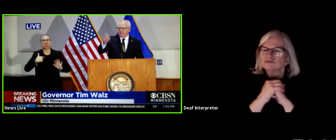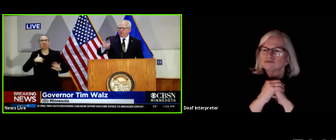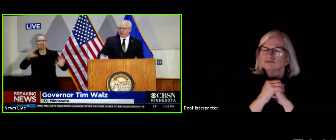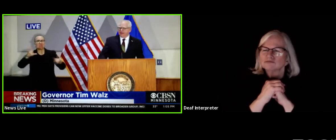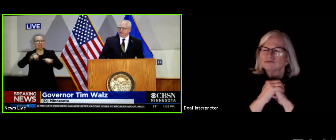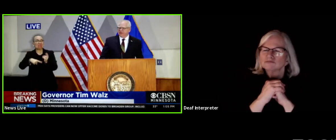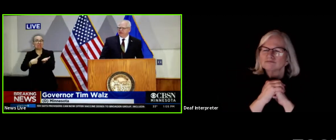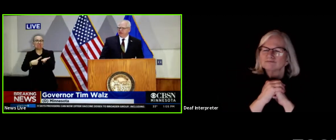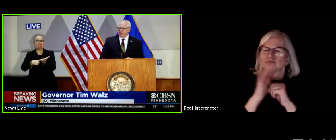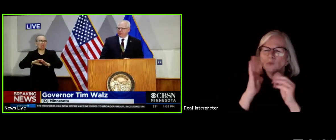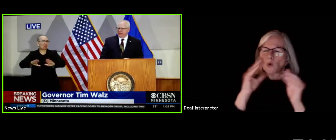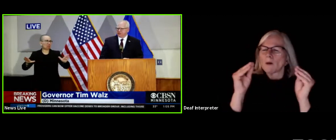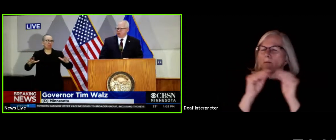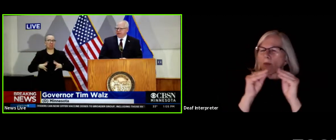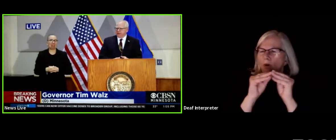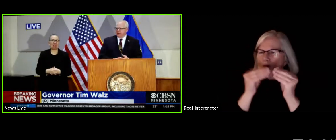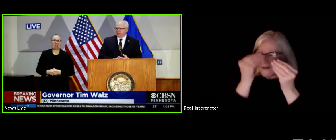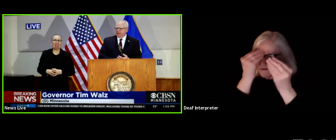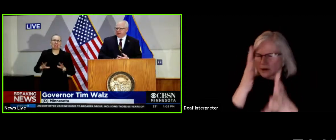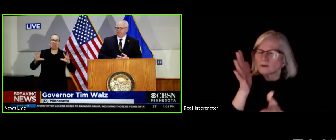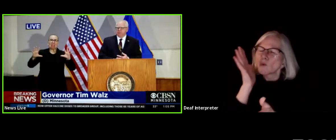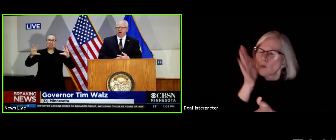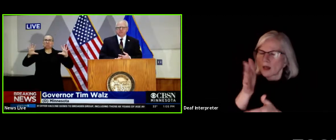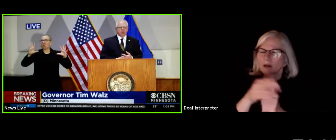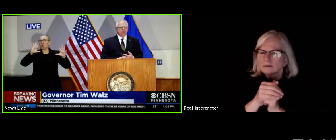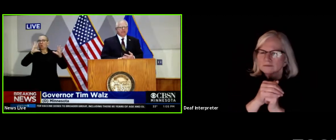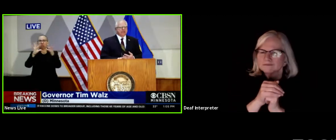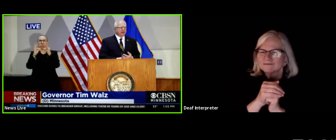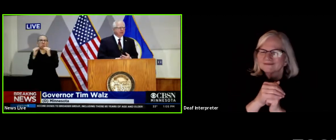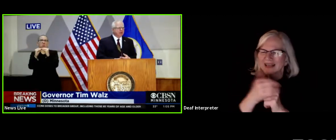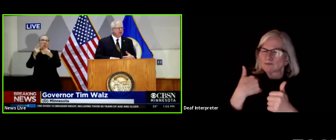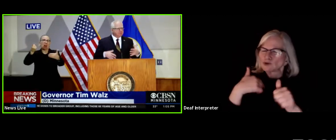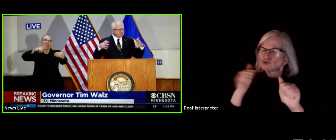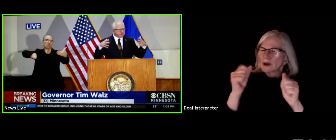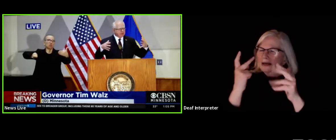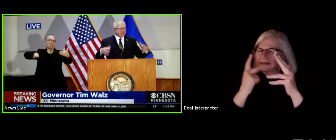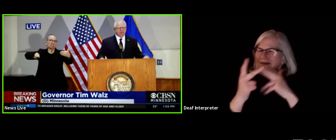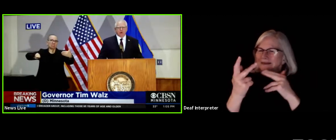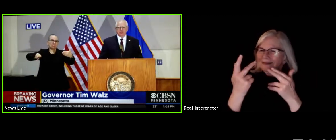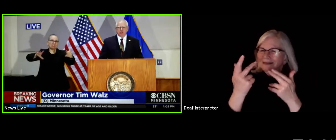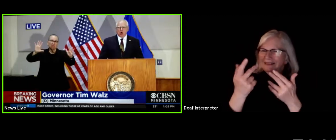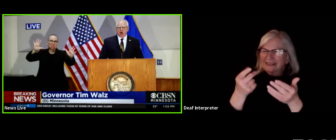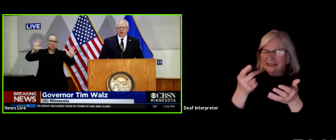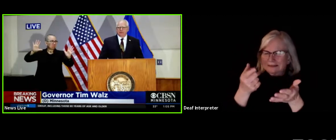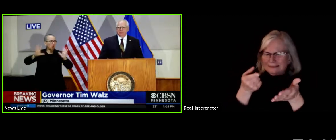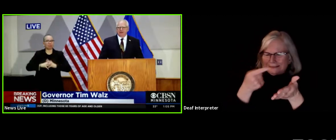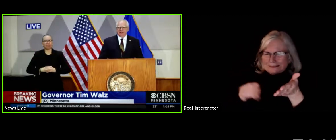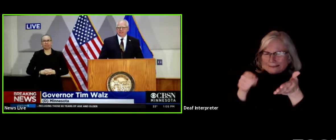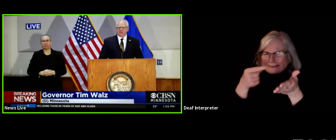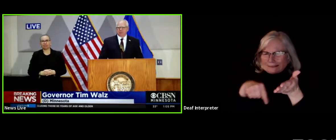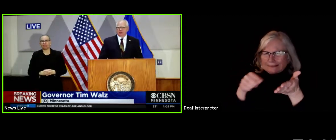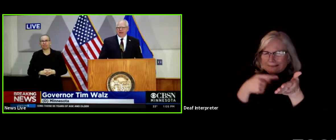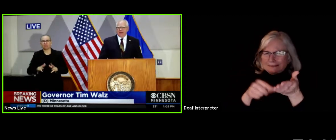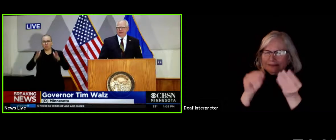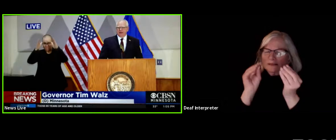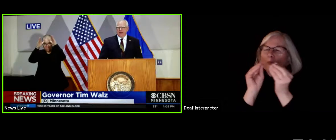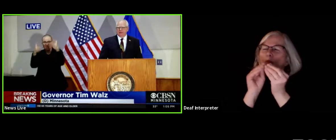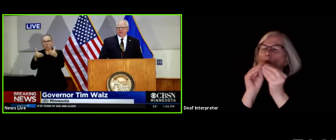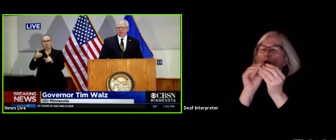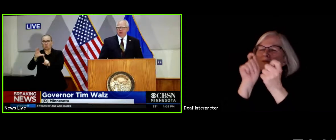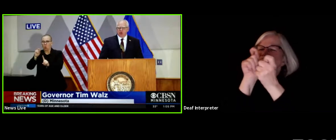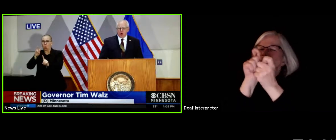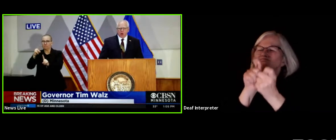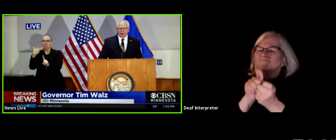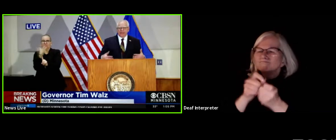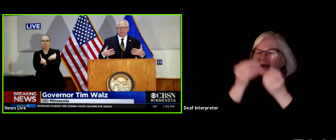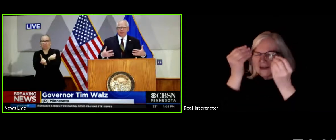know if I'm forecasting anything, early next week, there'll be a much more detailed, strictly focused on vaccine plan